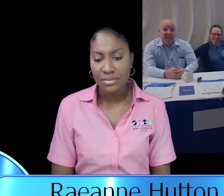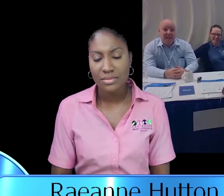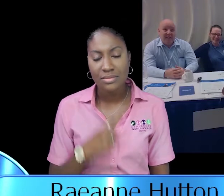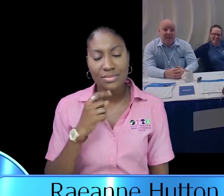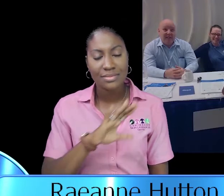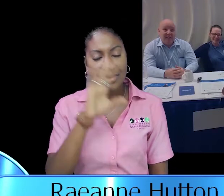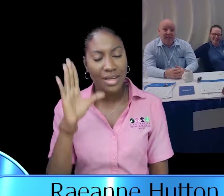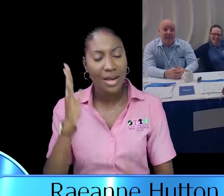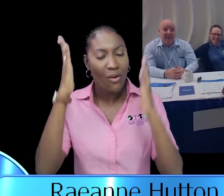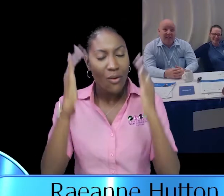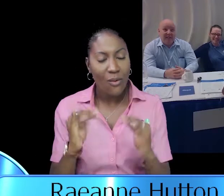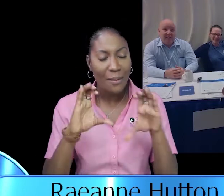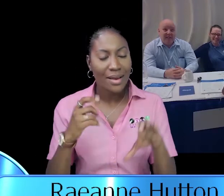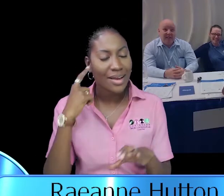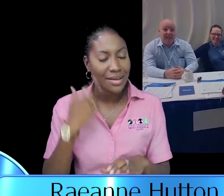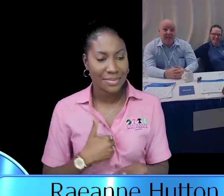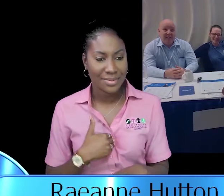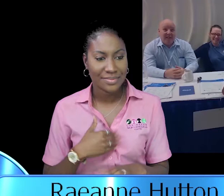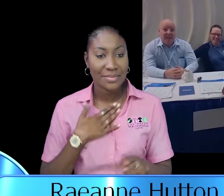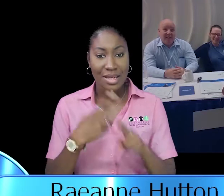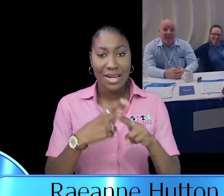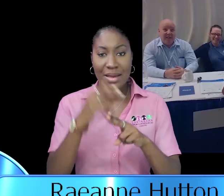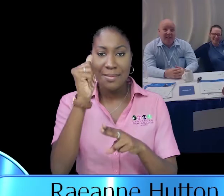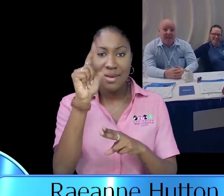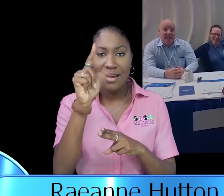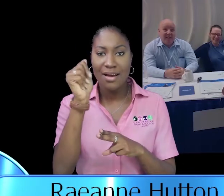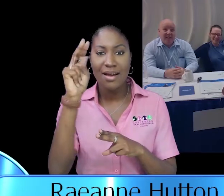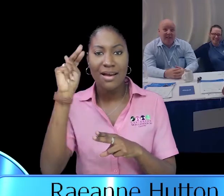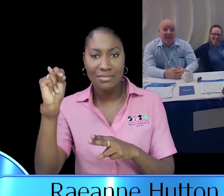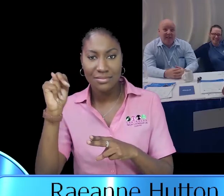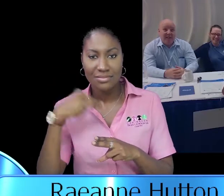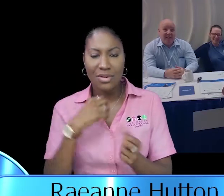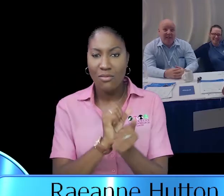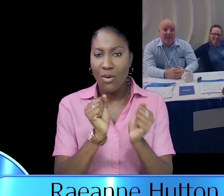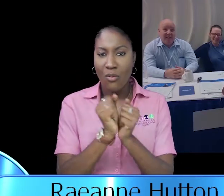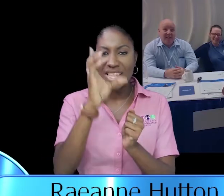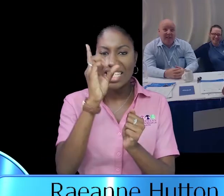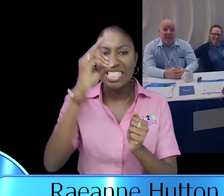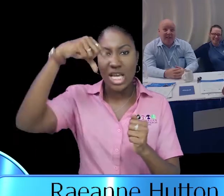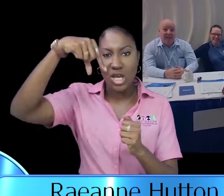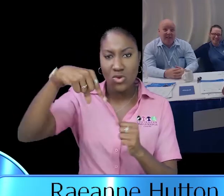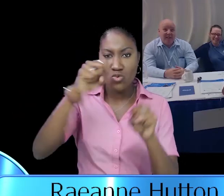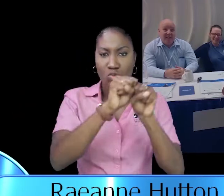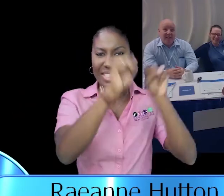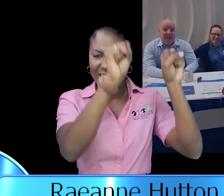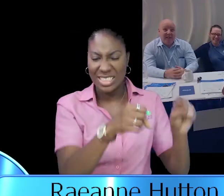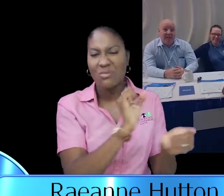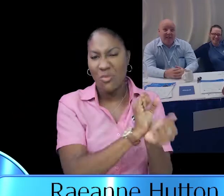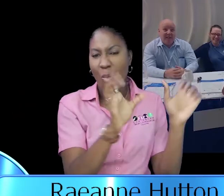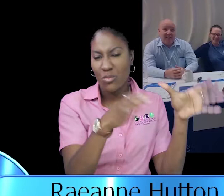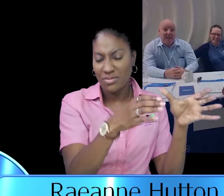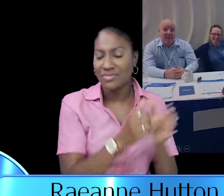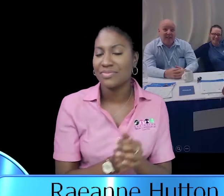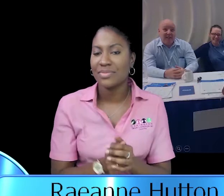So, hello folks, hope you can hear me. And I'm Alan Hoffman, I'm with Deque Systems. I'm actually